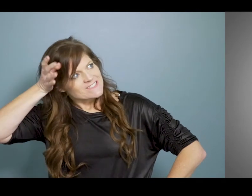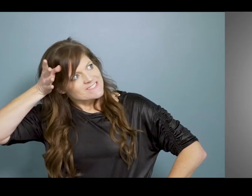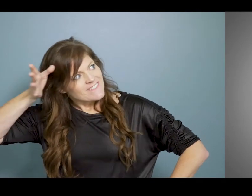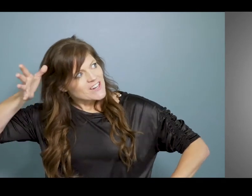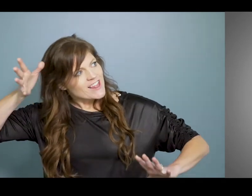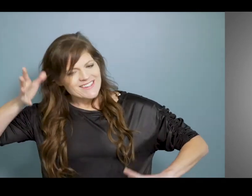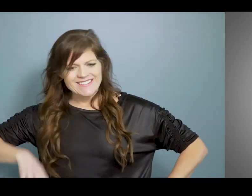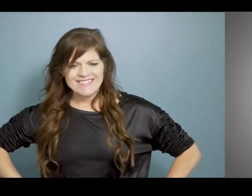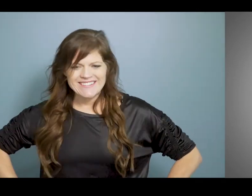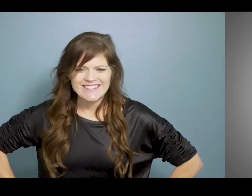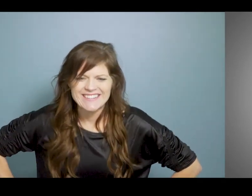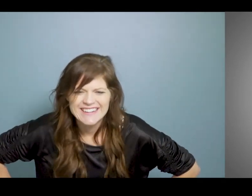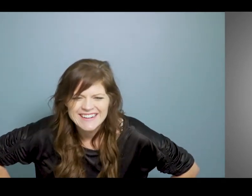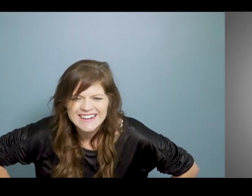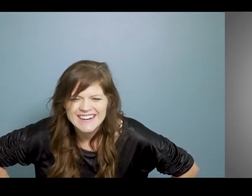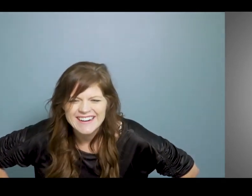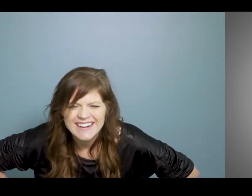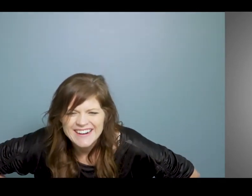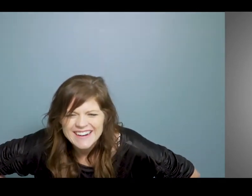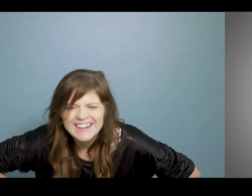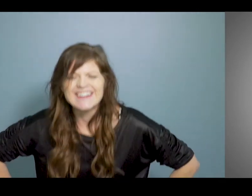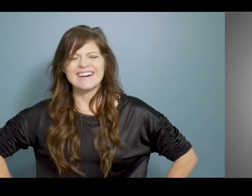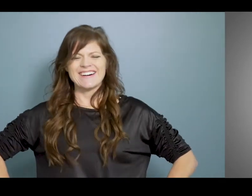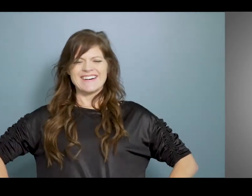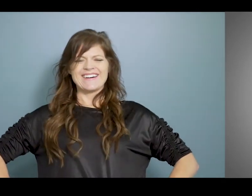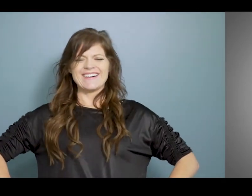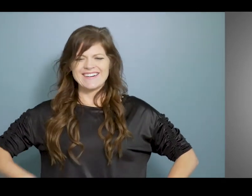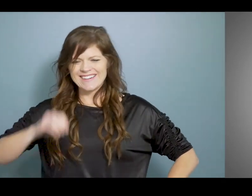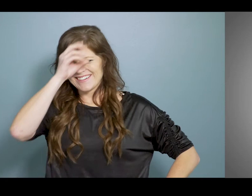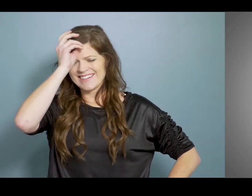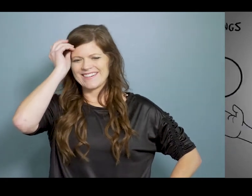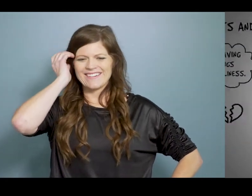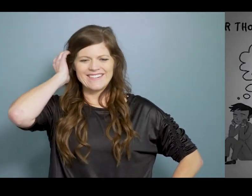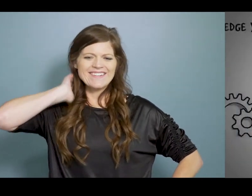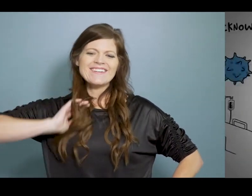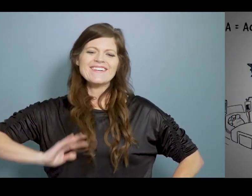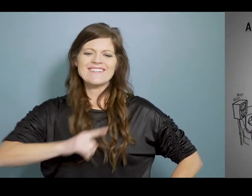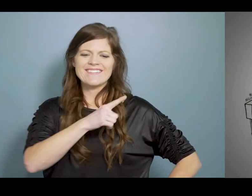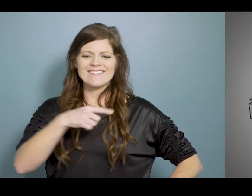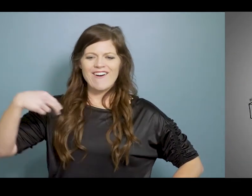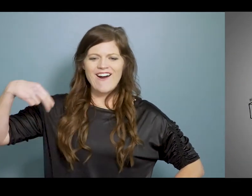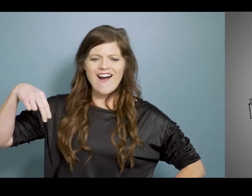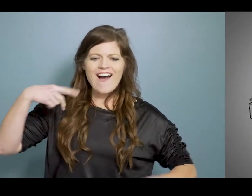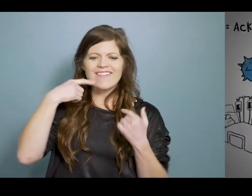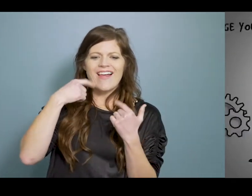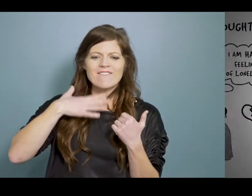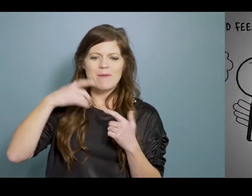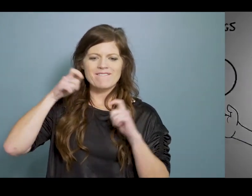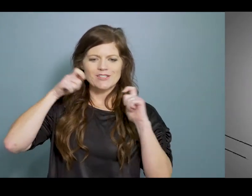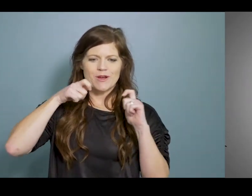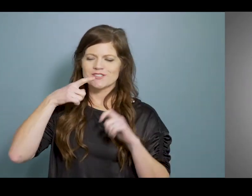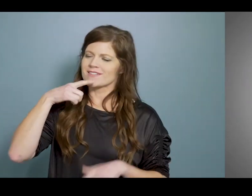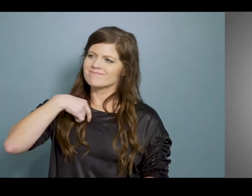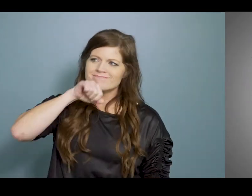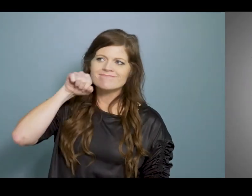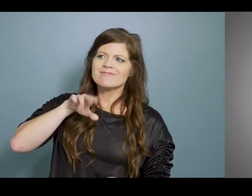your shoulders, or slowly breathing. And as you acknowledge your thoughts and feelings and come back into your body,